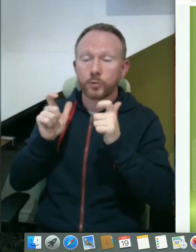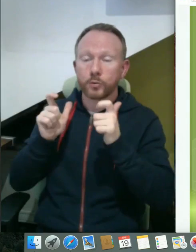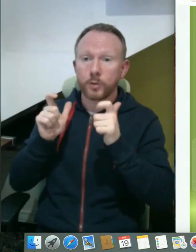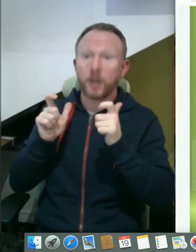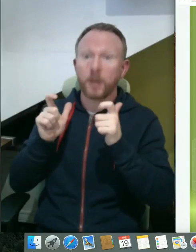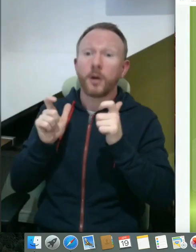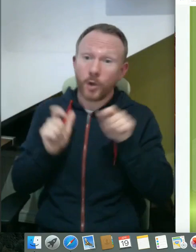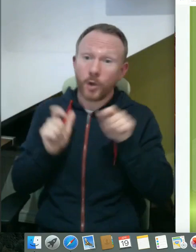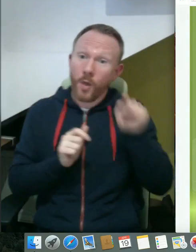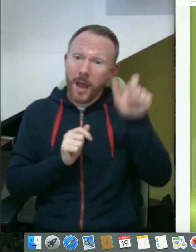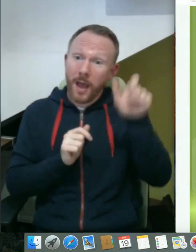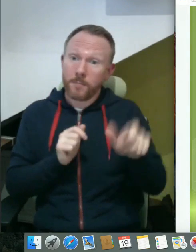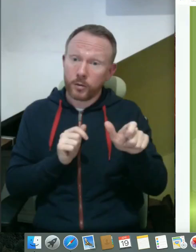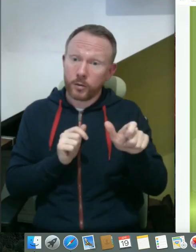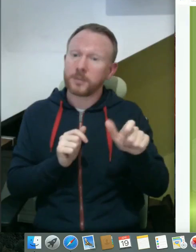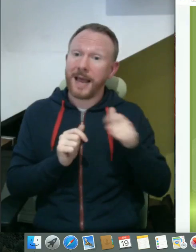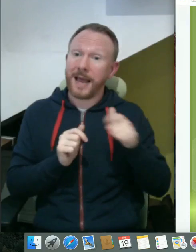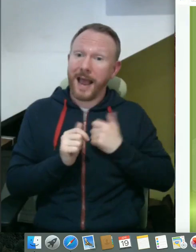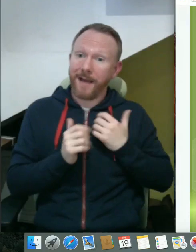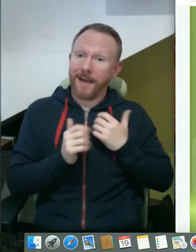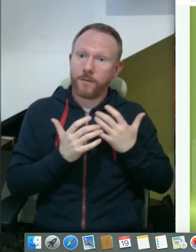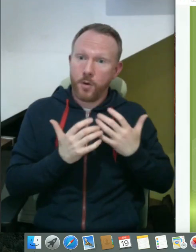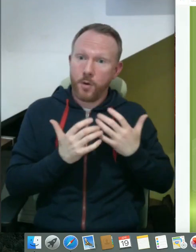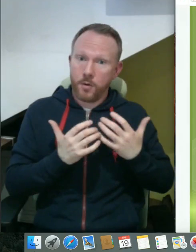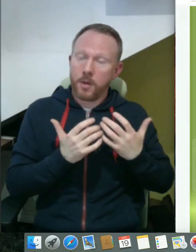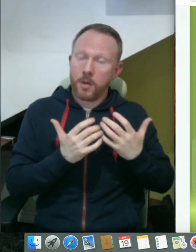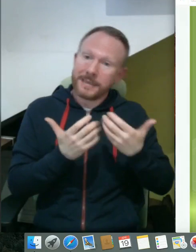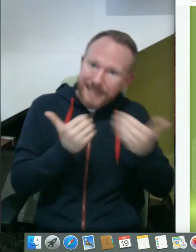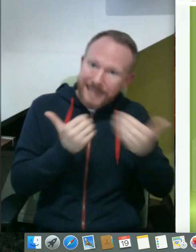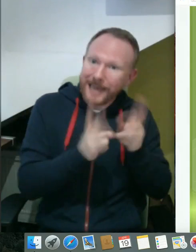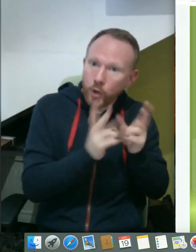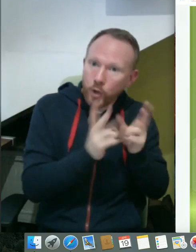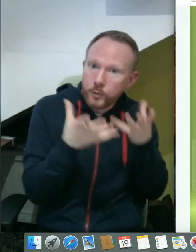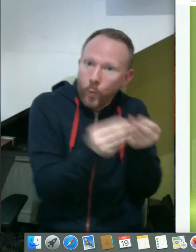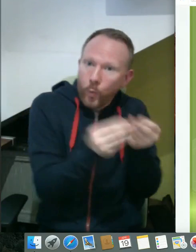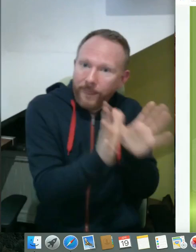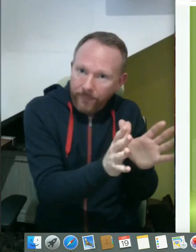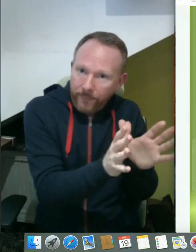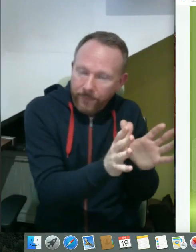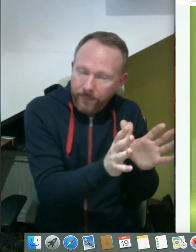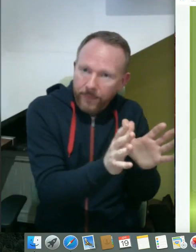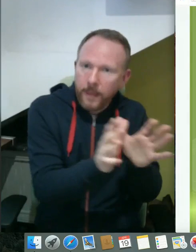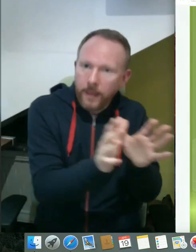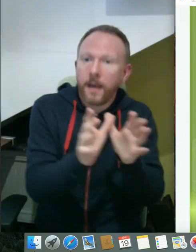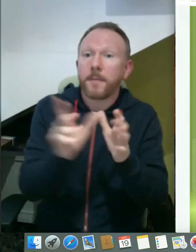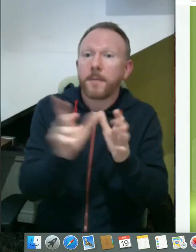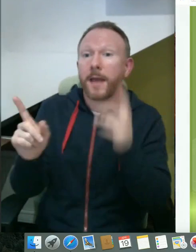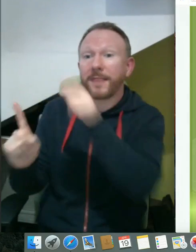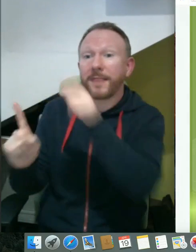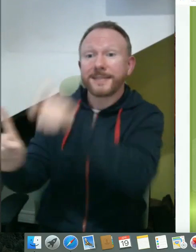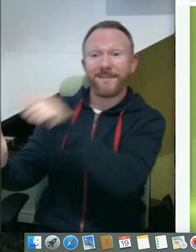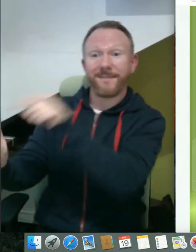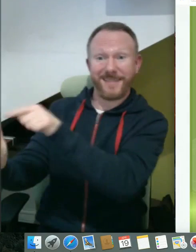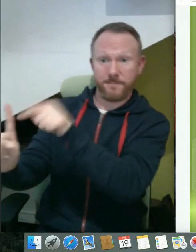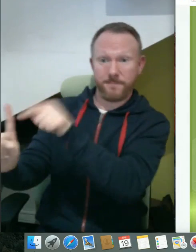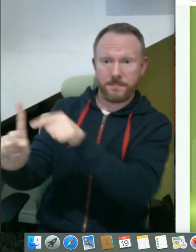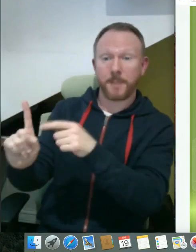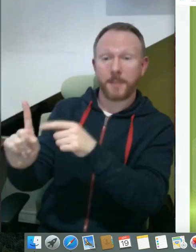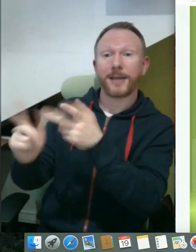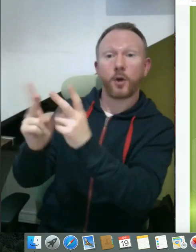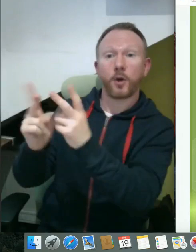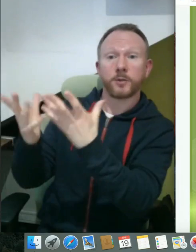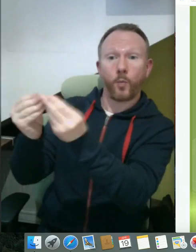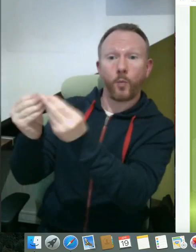that witness and another team to the defendant, so that both parties are able to see